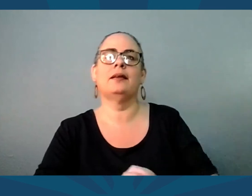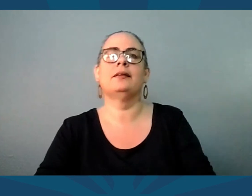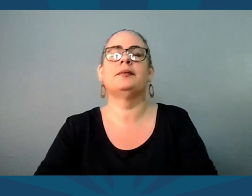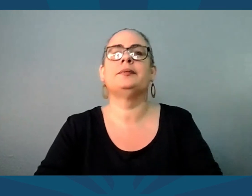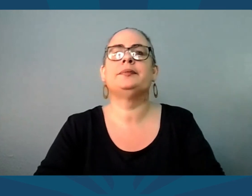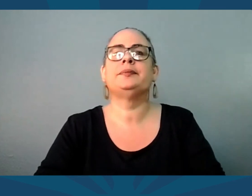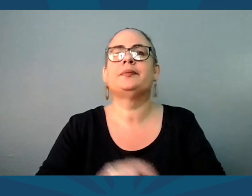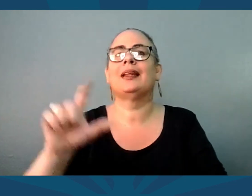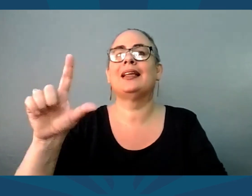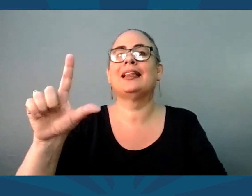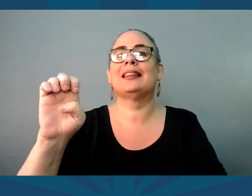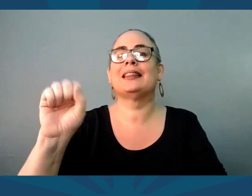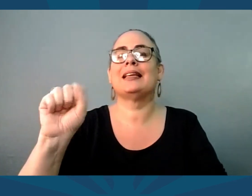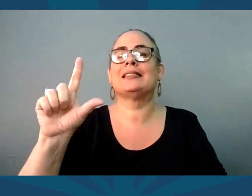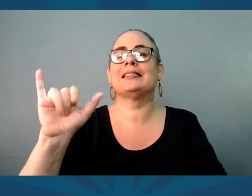Yavapai,